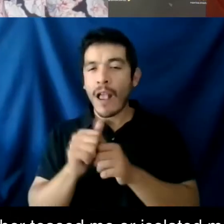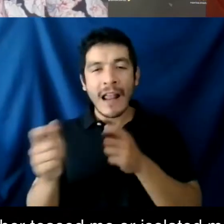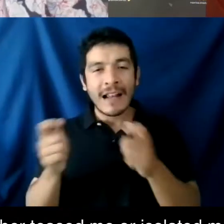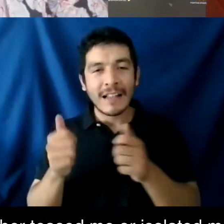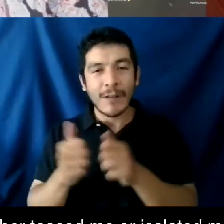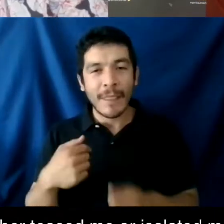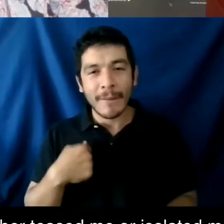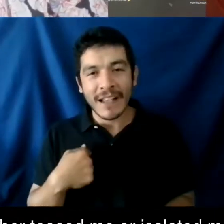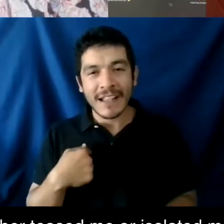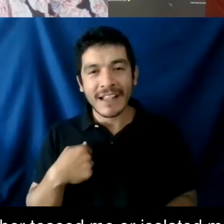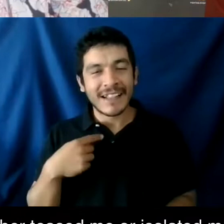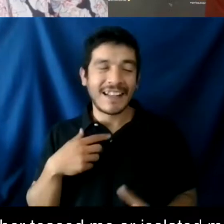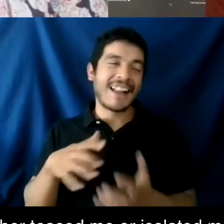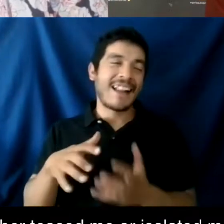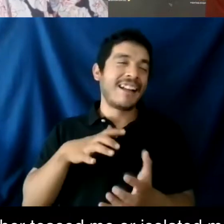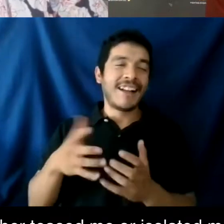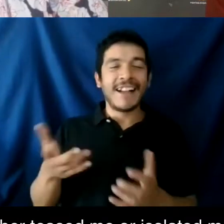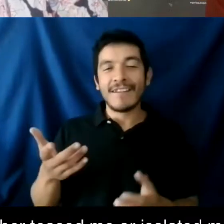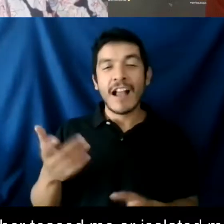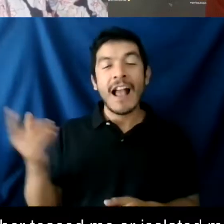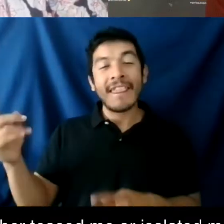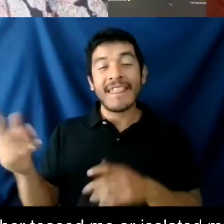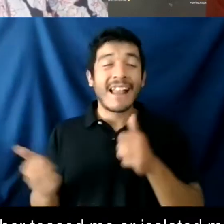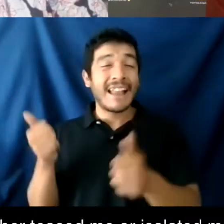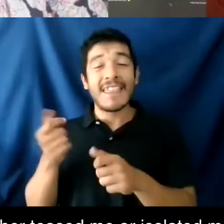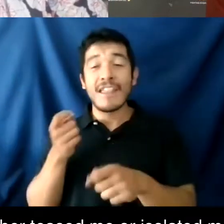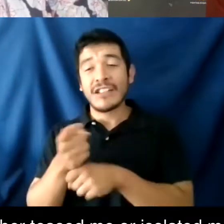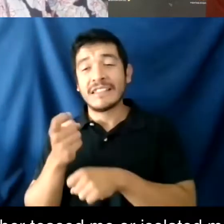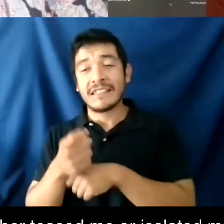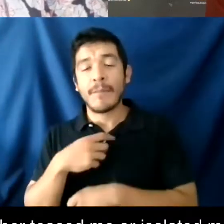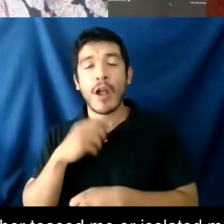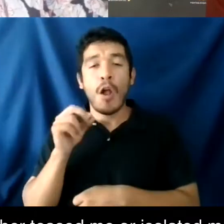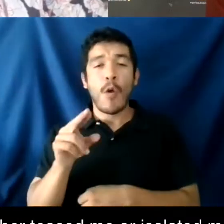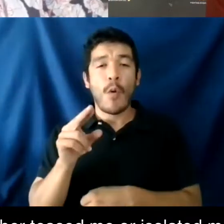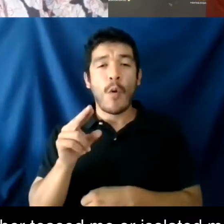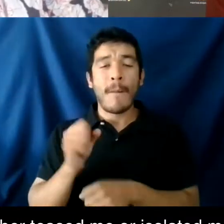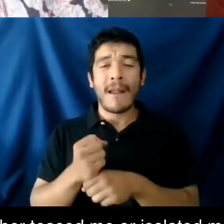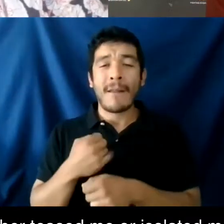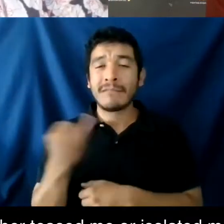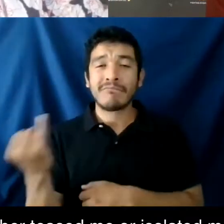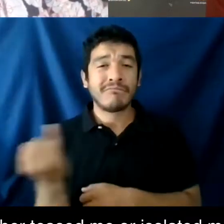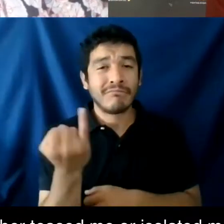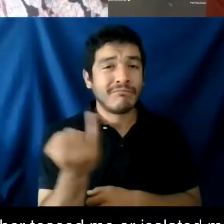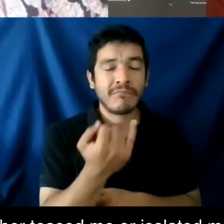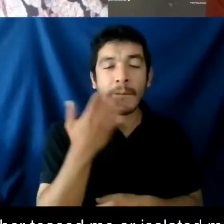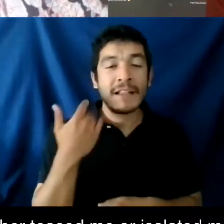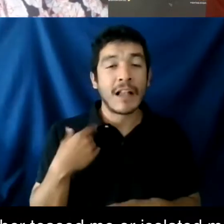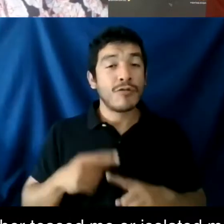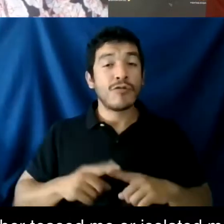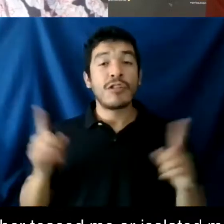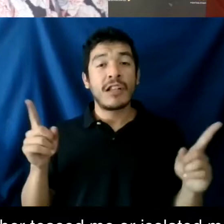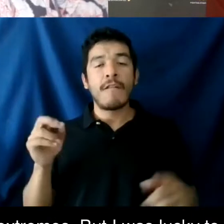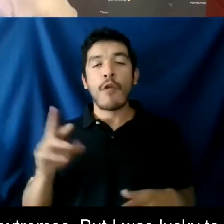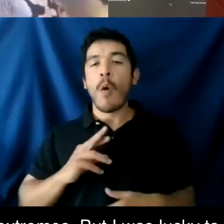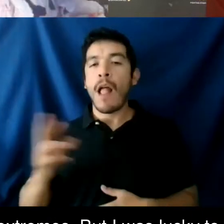me. They either teased me or isolated me because I was so different, or I was their best friend. So I had